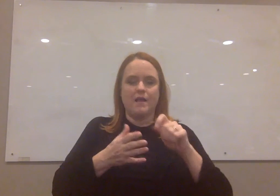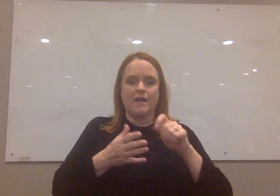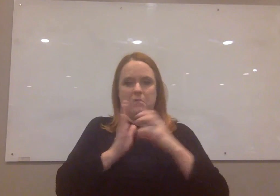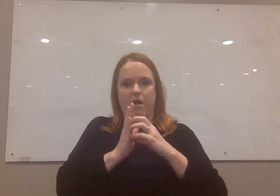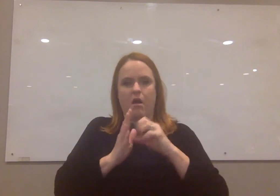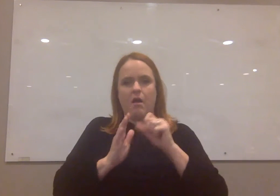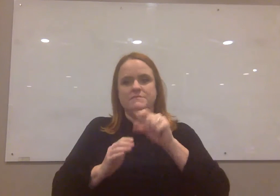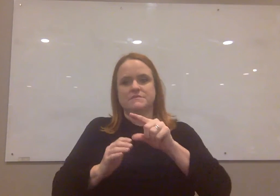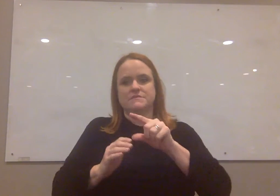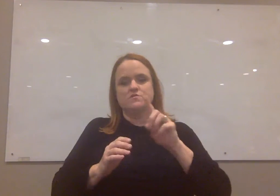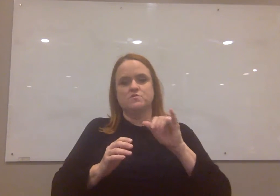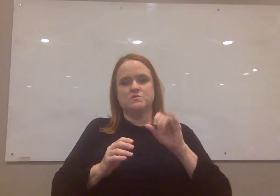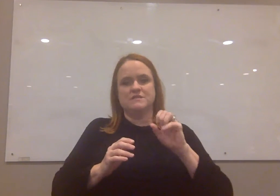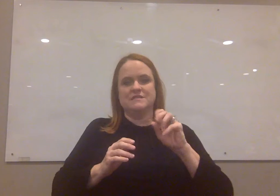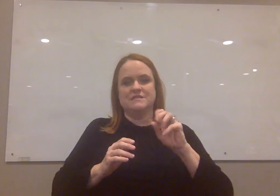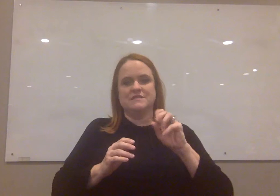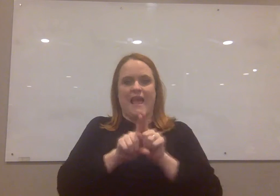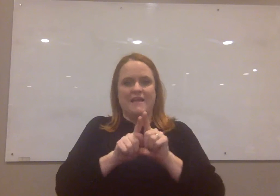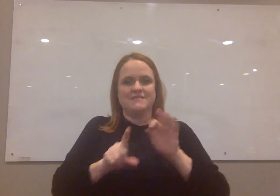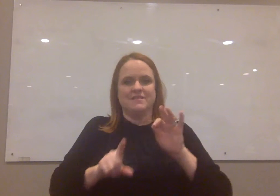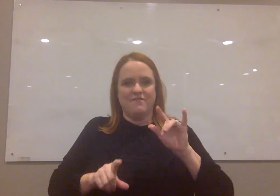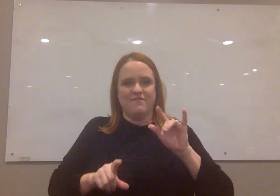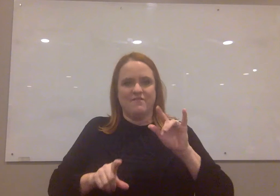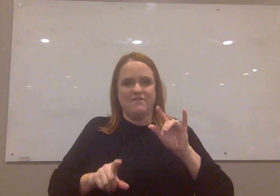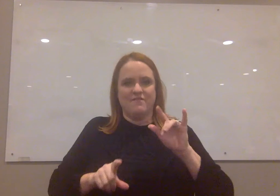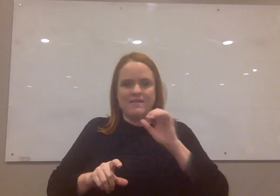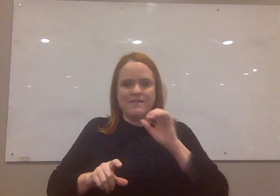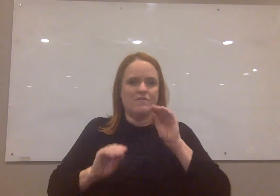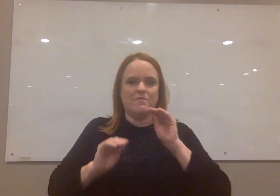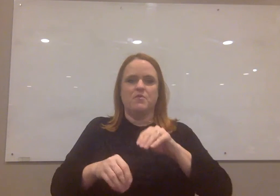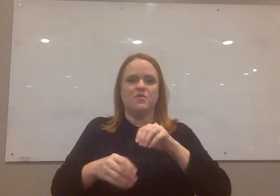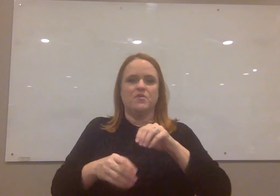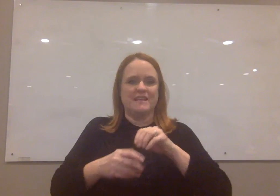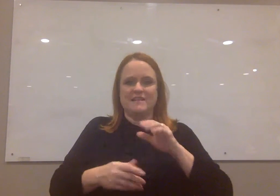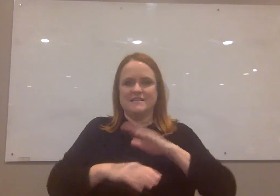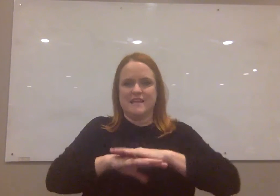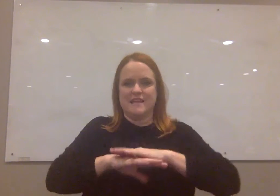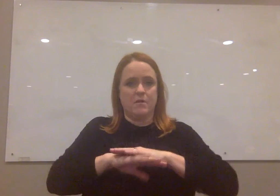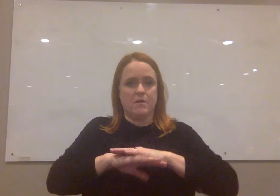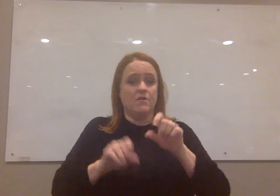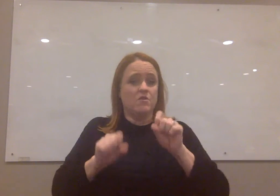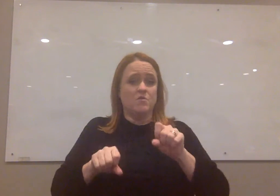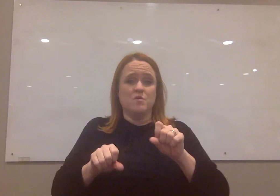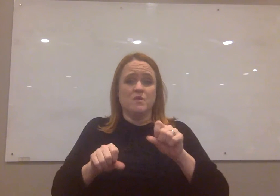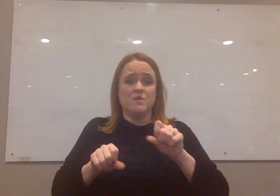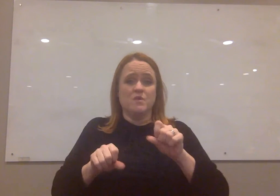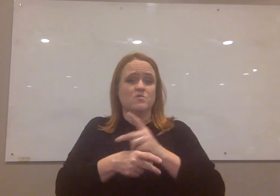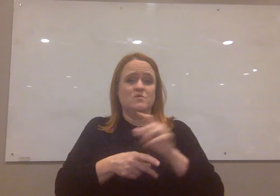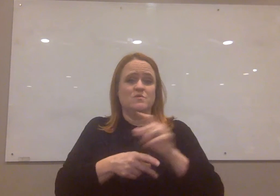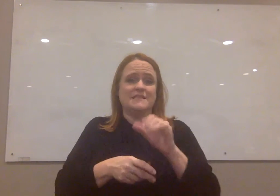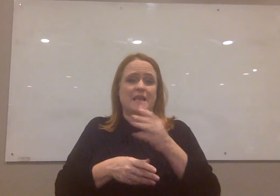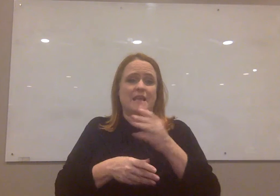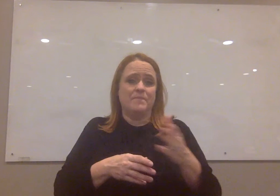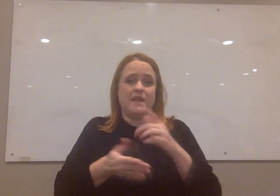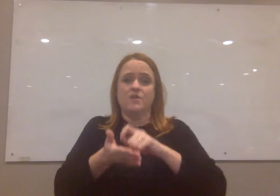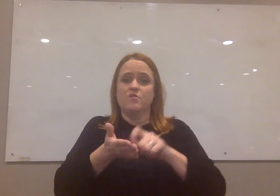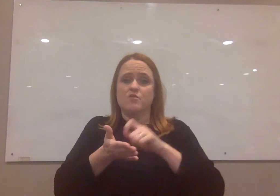put it in its tables, right? And you can do the same thing. I mean, you can write stuff to disk and just put the metadata that you need